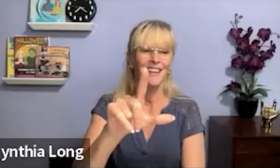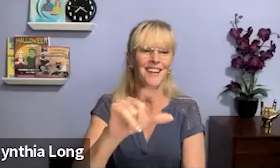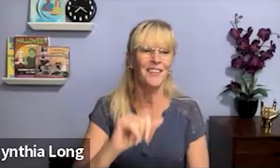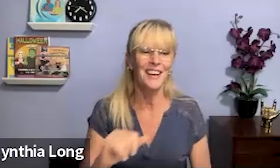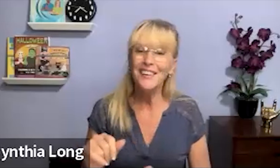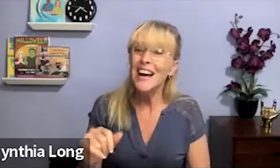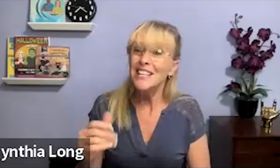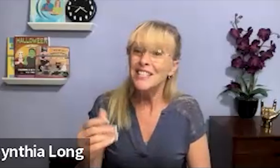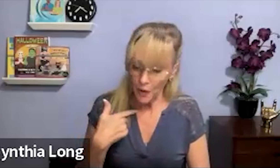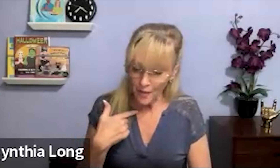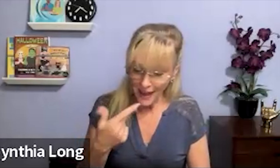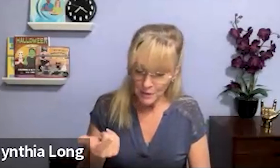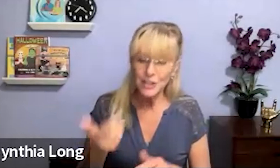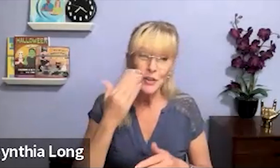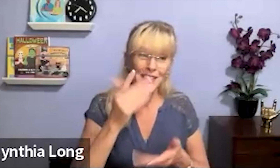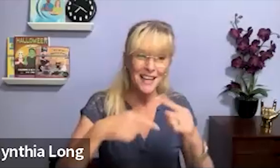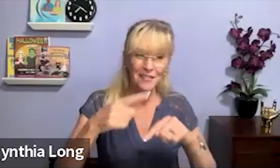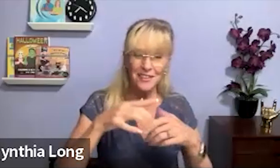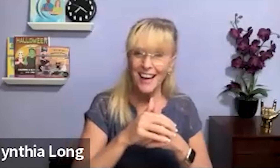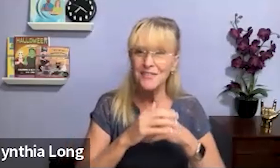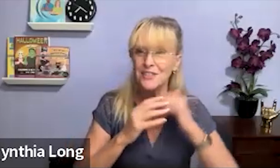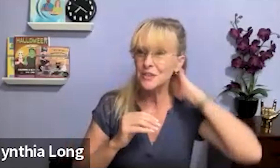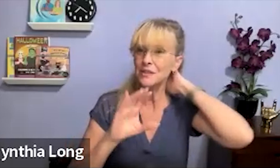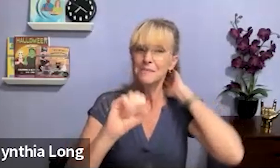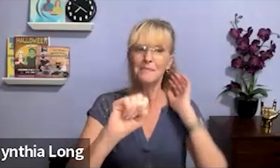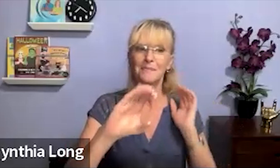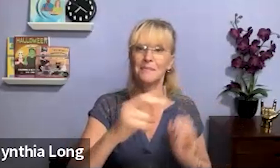There we go. So that one, do you know the sign for that, for school?